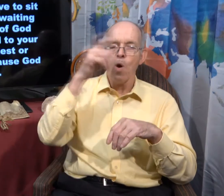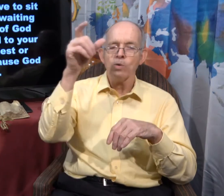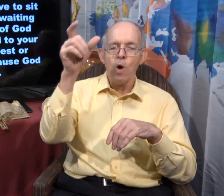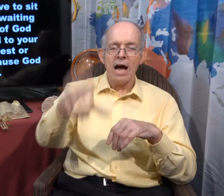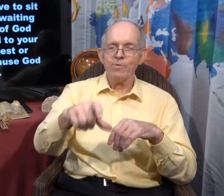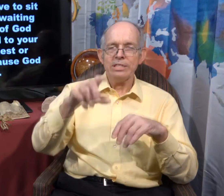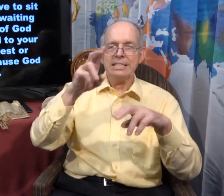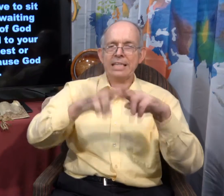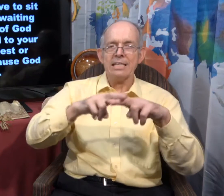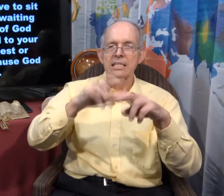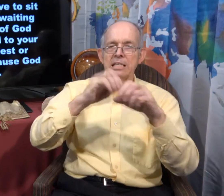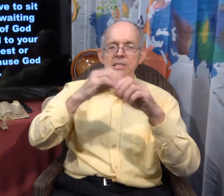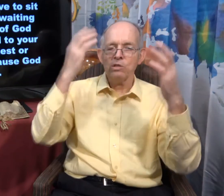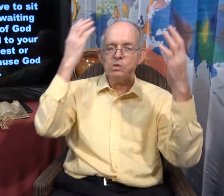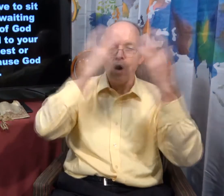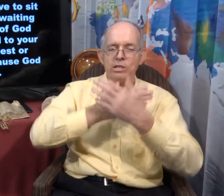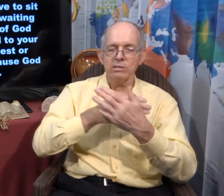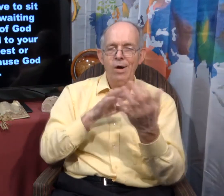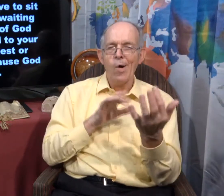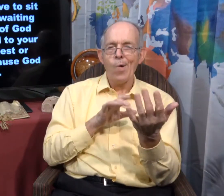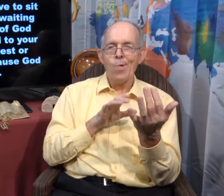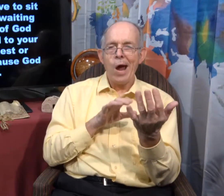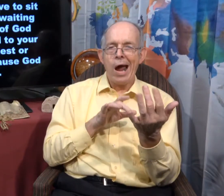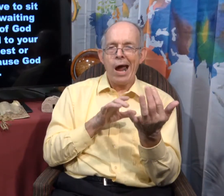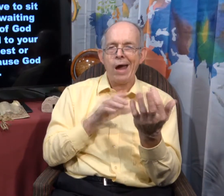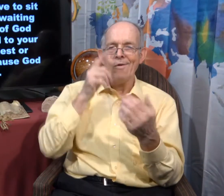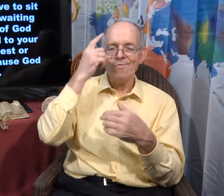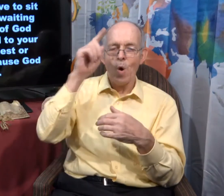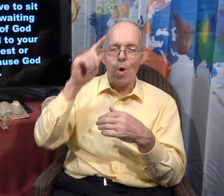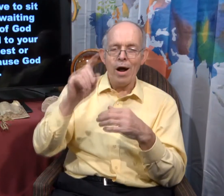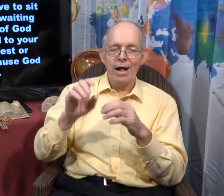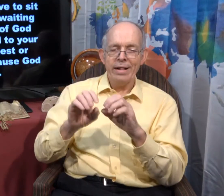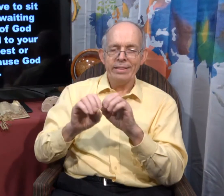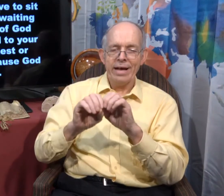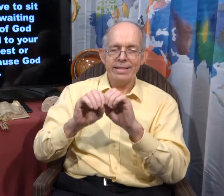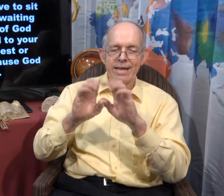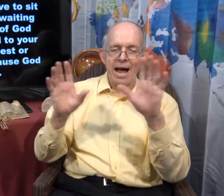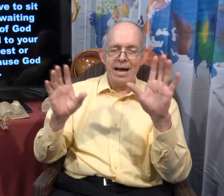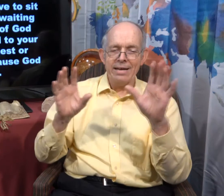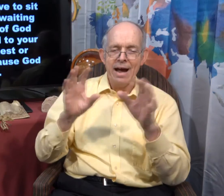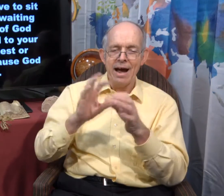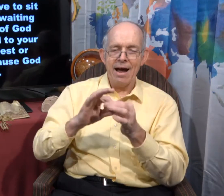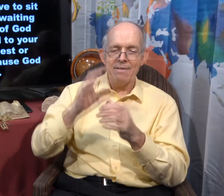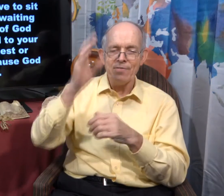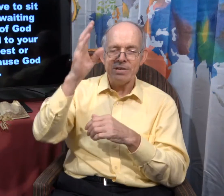To have a set in darkness, wait for the night of